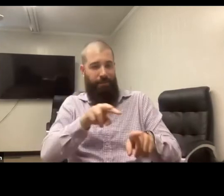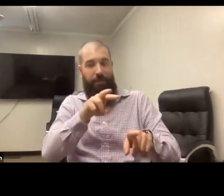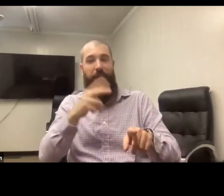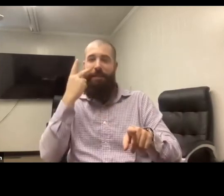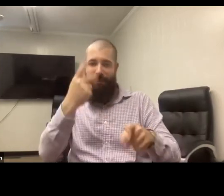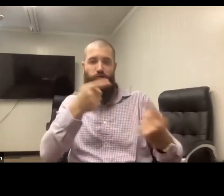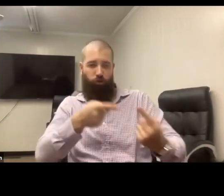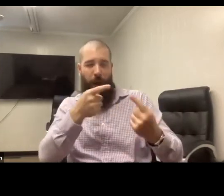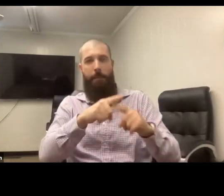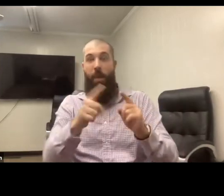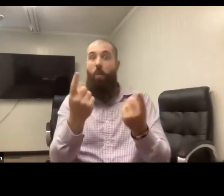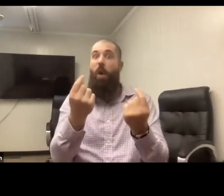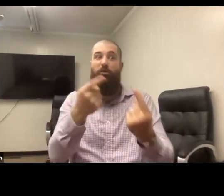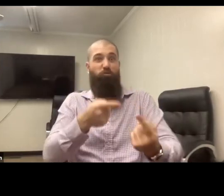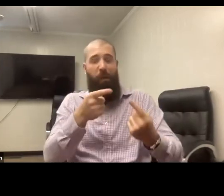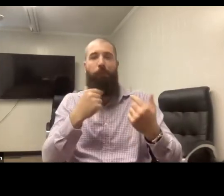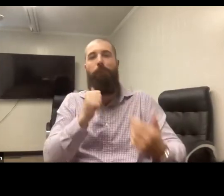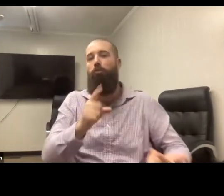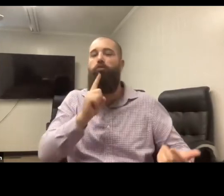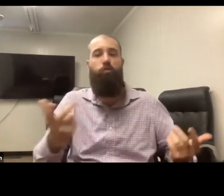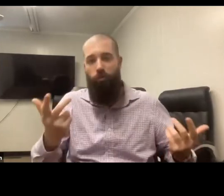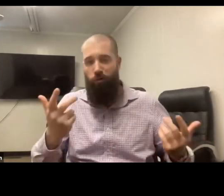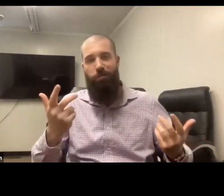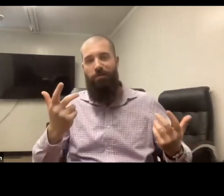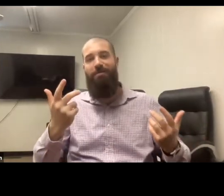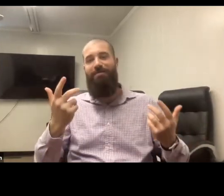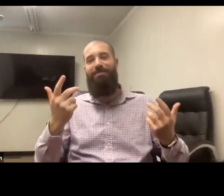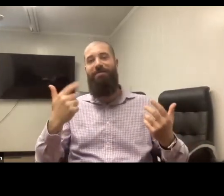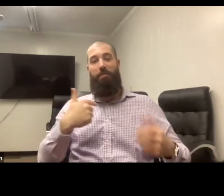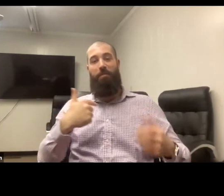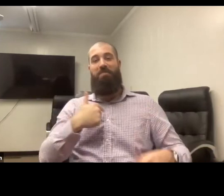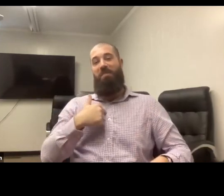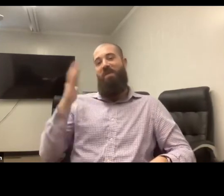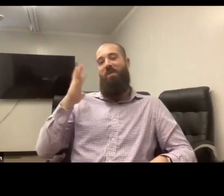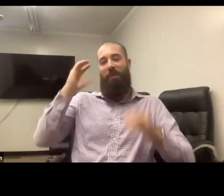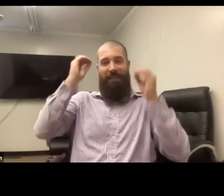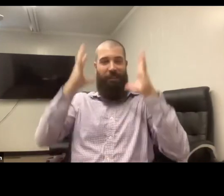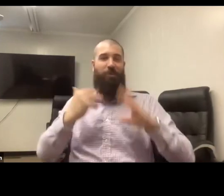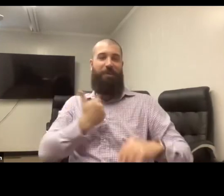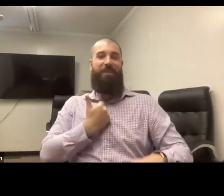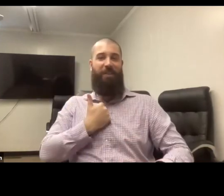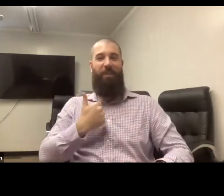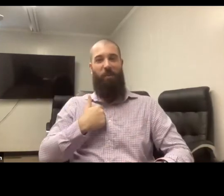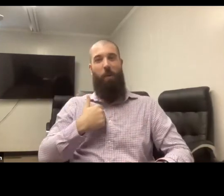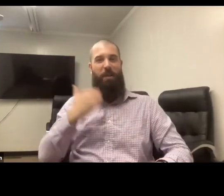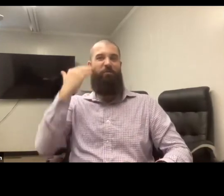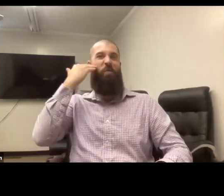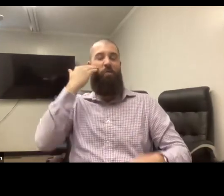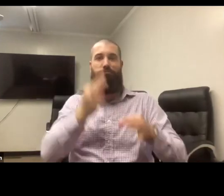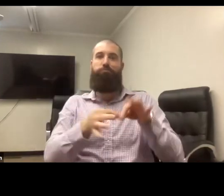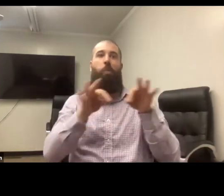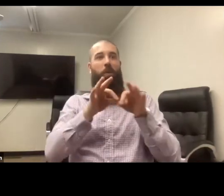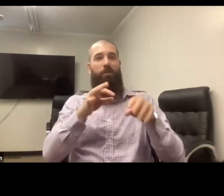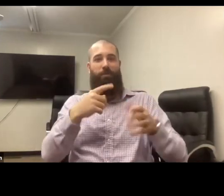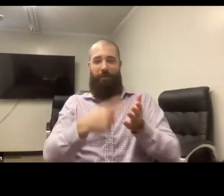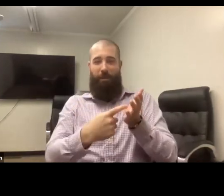Don't try to read the mind. That's a struggle. And the teachers can't read your mind. So speak up. I was a teacher